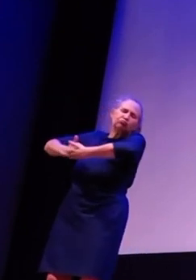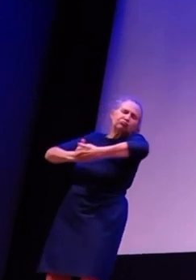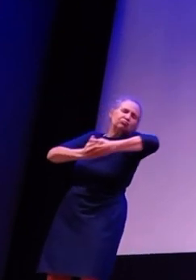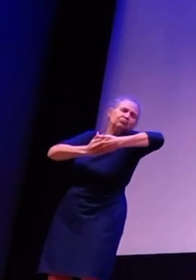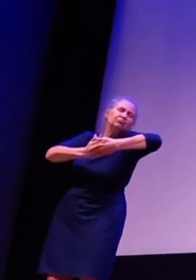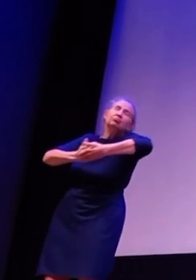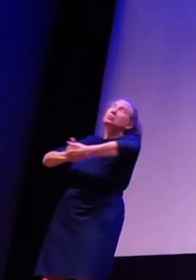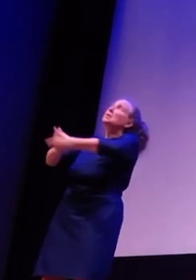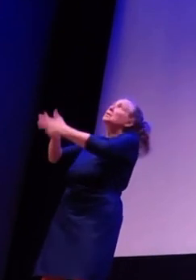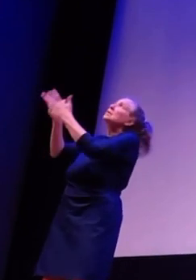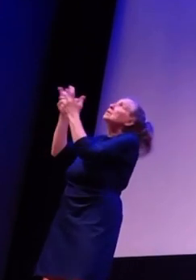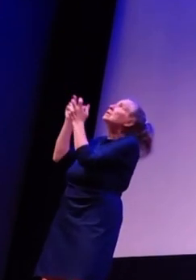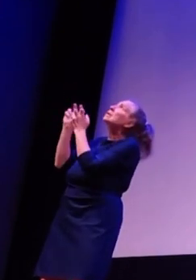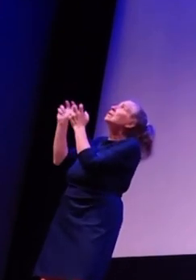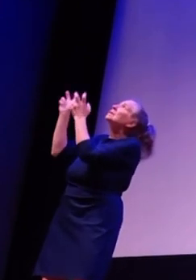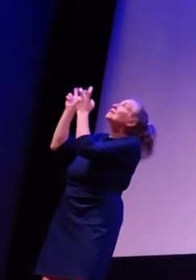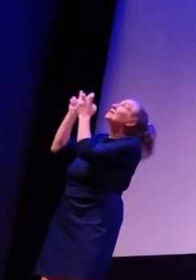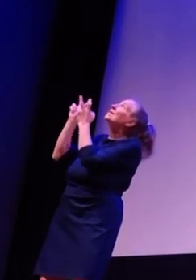lullaby.